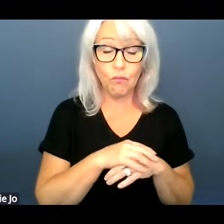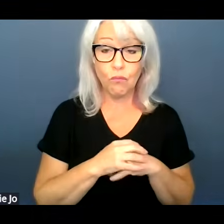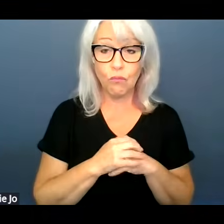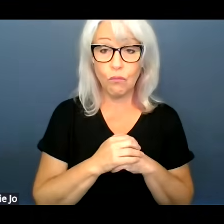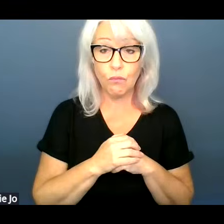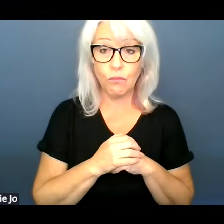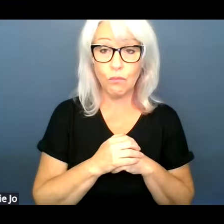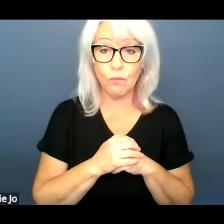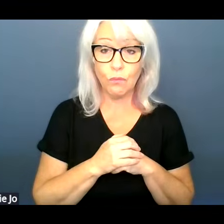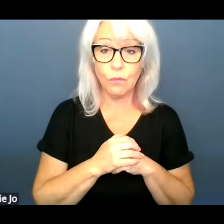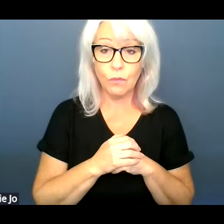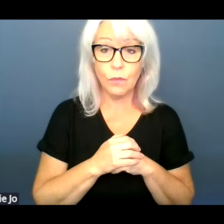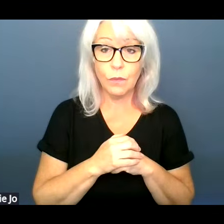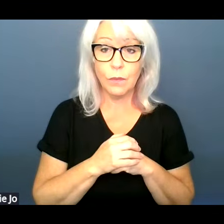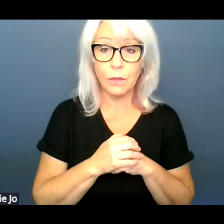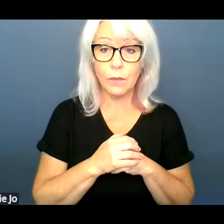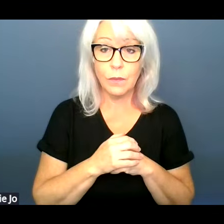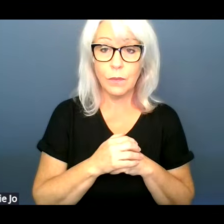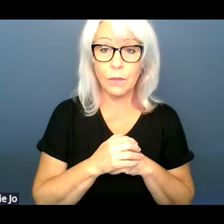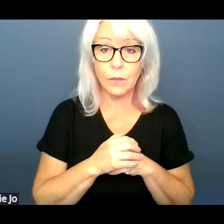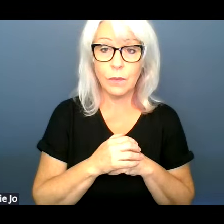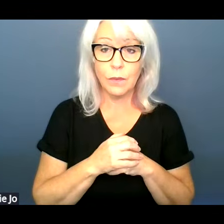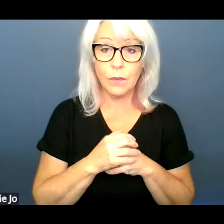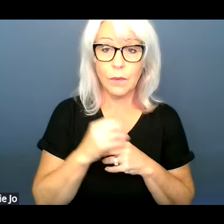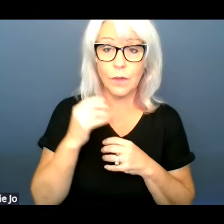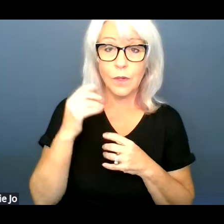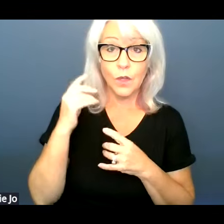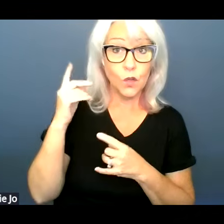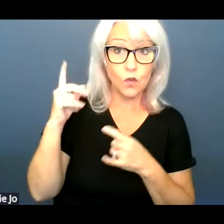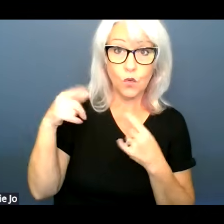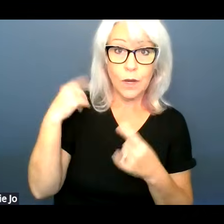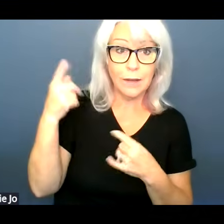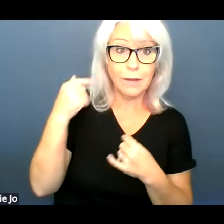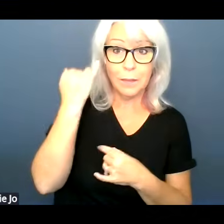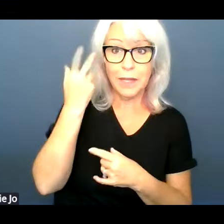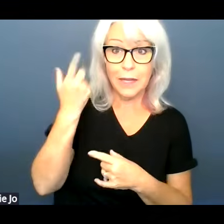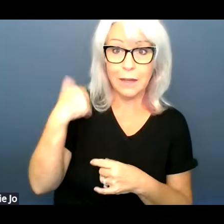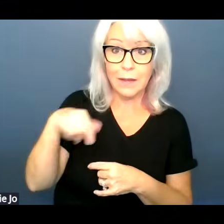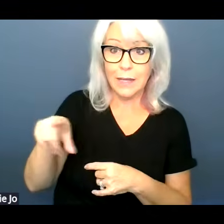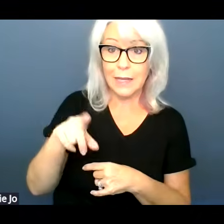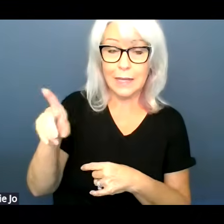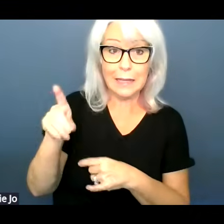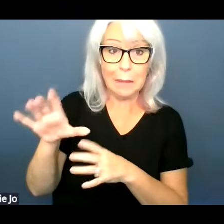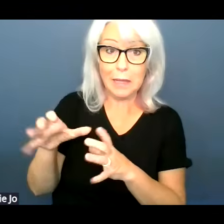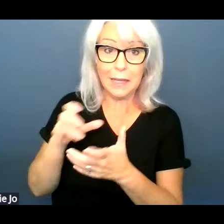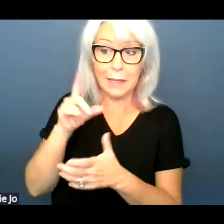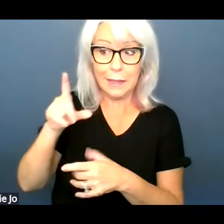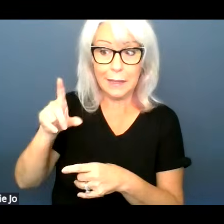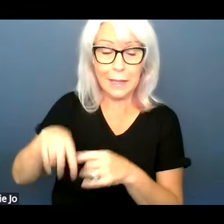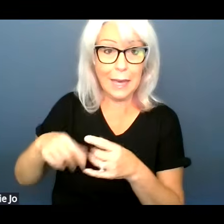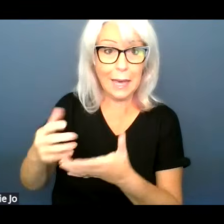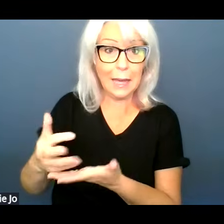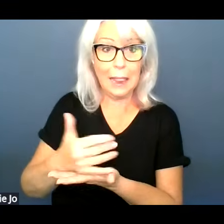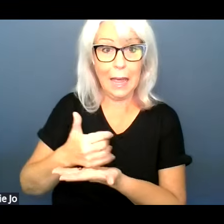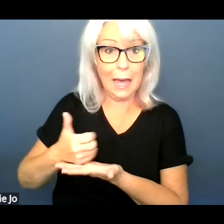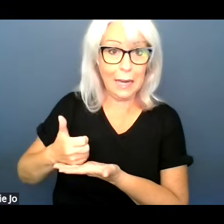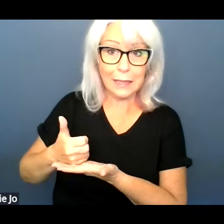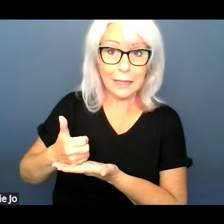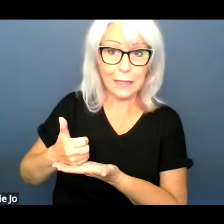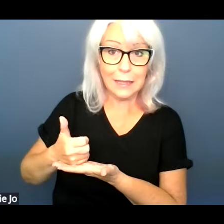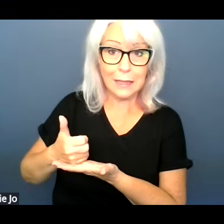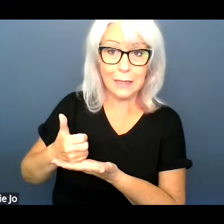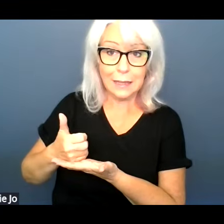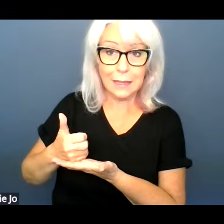The crazy assertion that just because he's a Dem, he can't collect signatures. I mean, all of this has been extremely